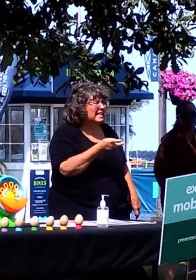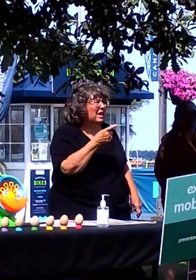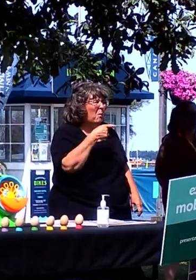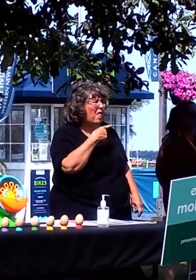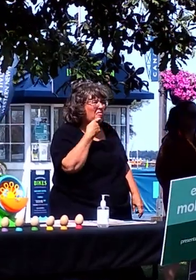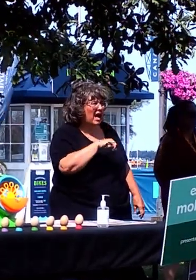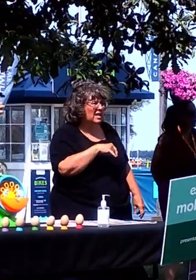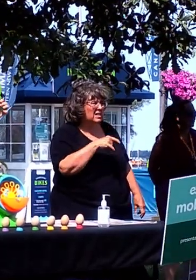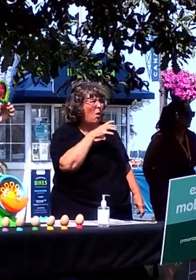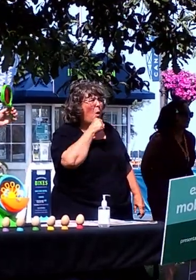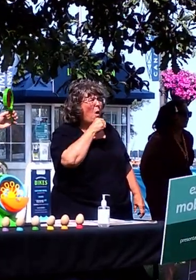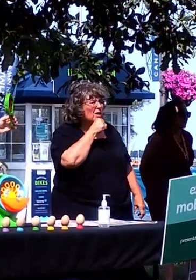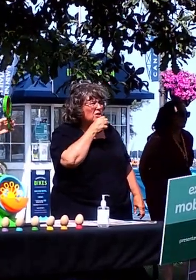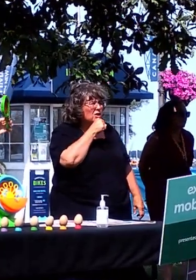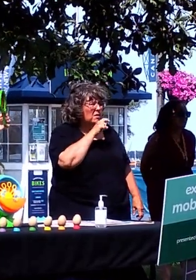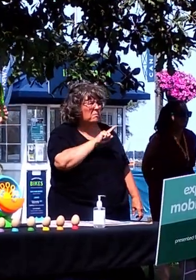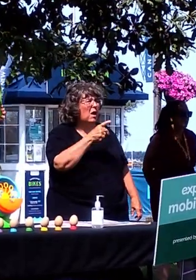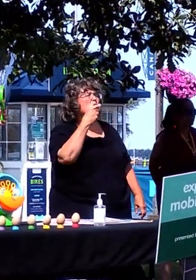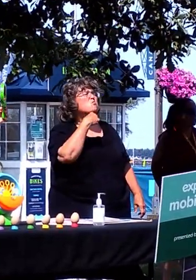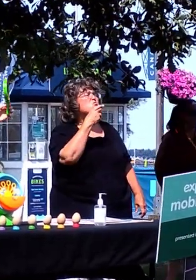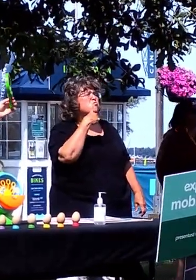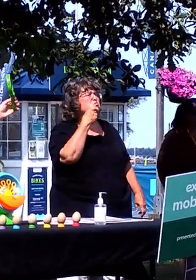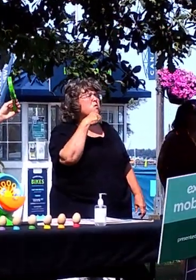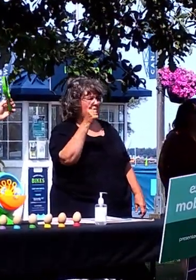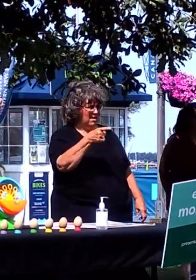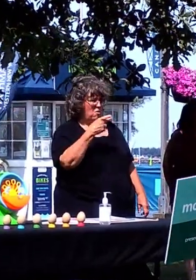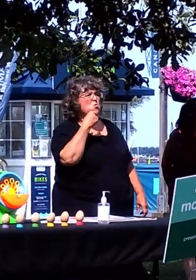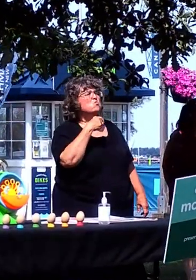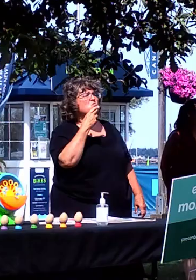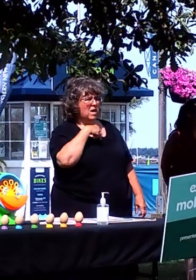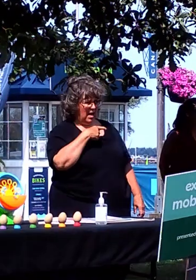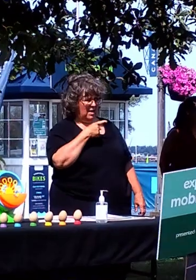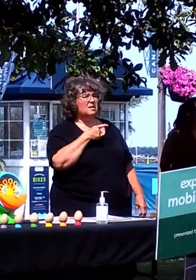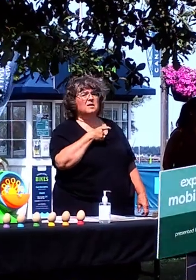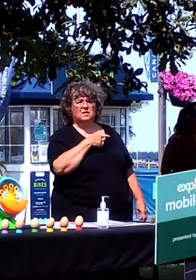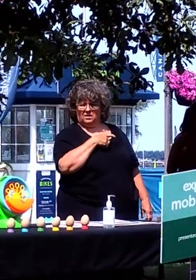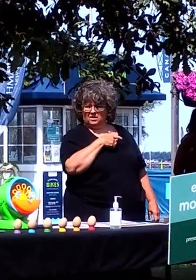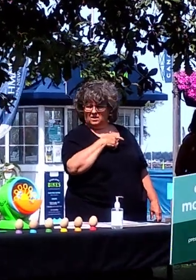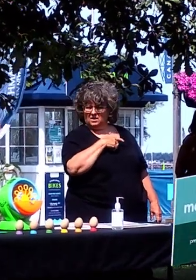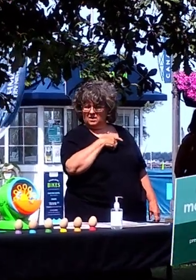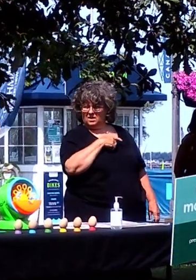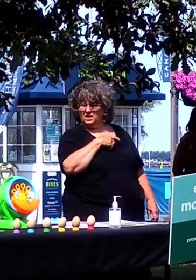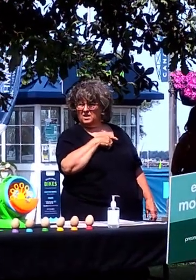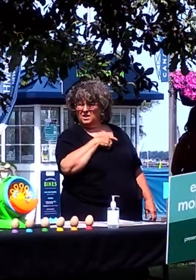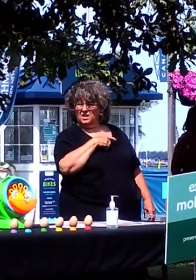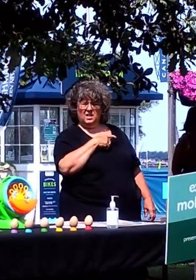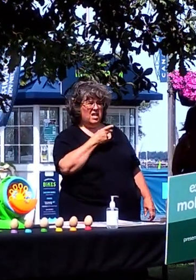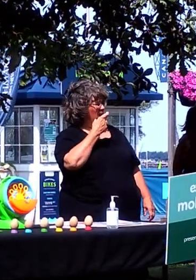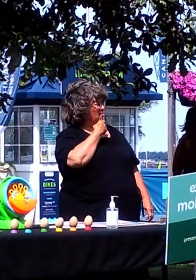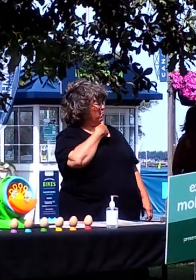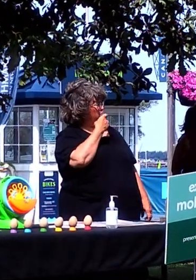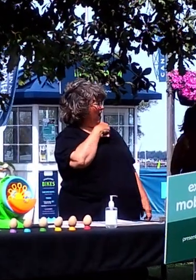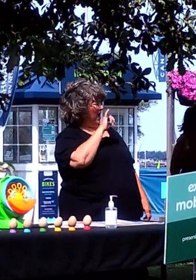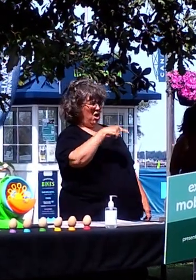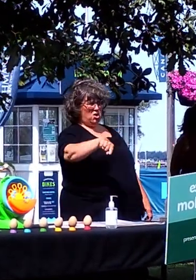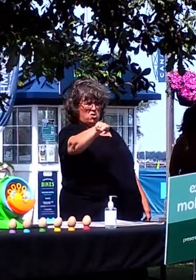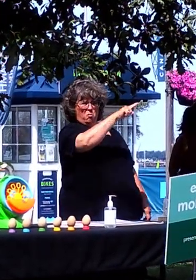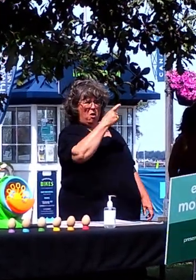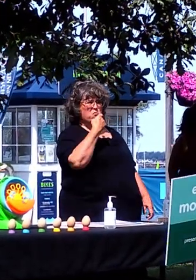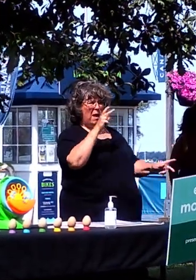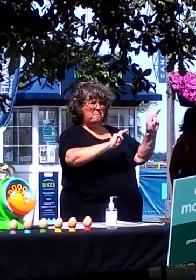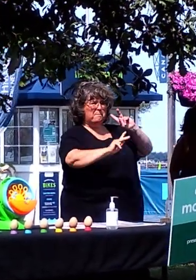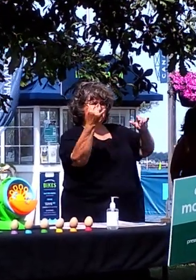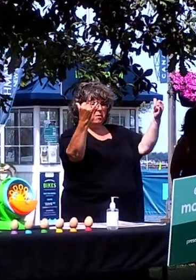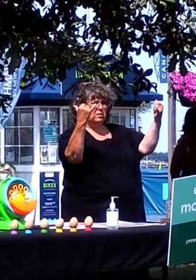is. Some kiddos say it's orange, but yeah, you guys are so right. It looks red from here, and you guys all look